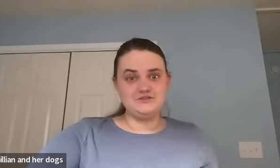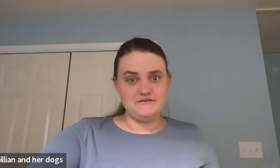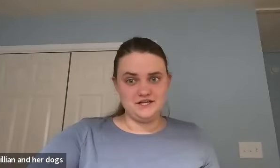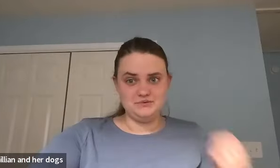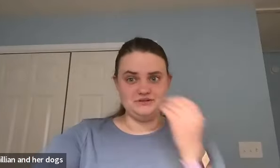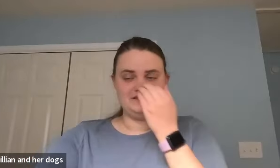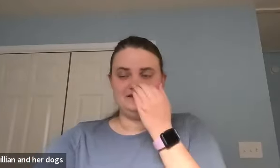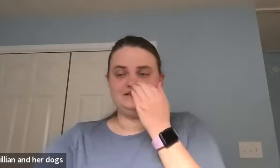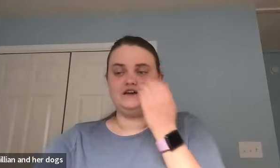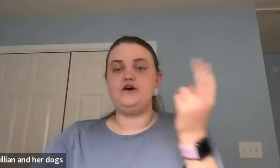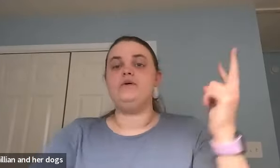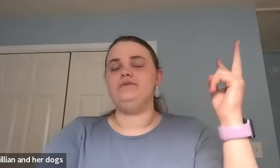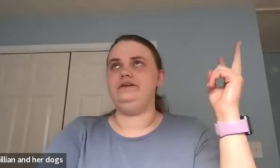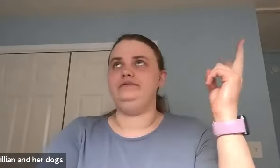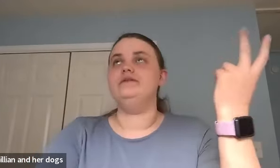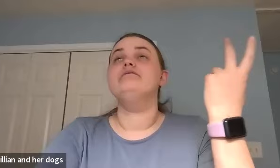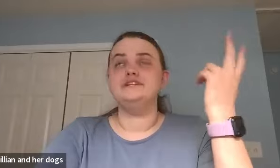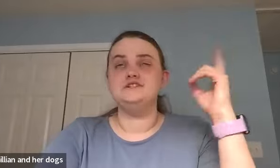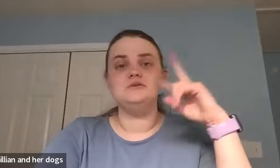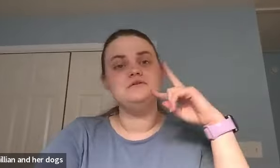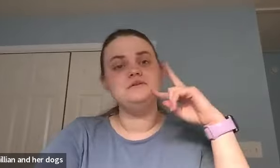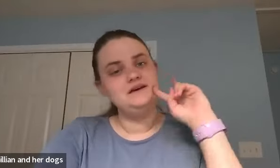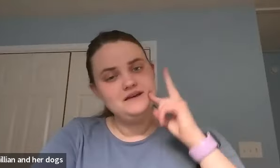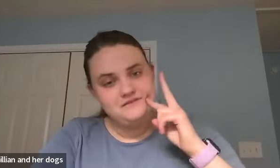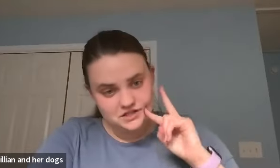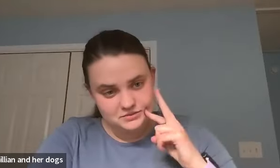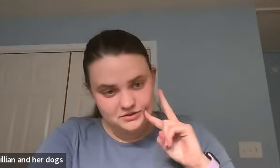to our vegetables. So, vegetable.